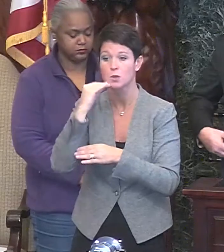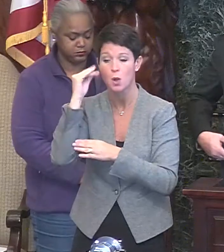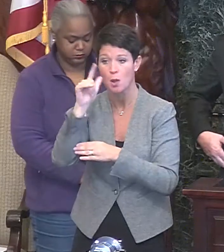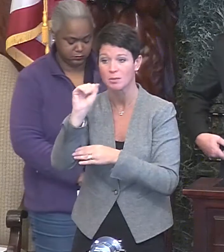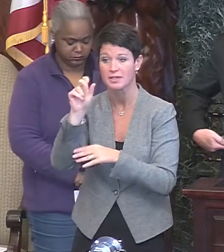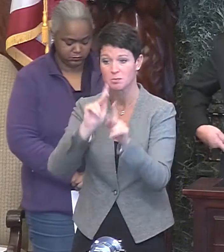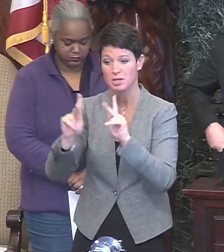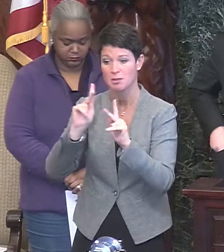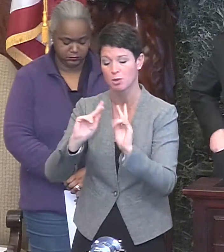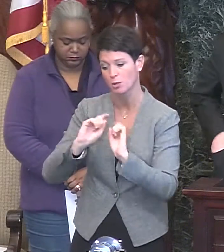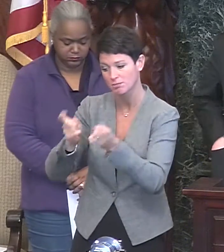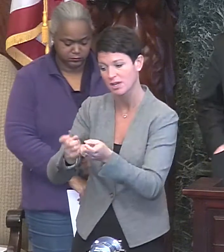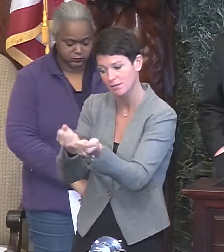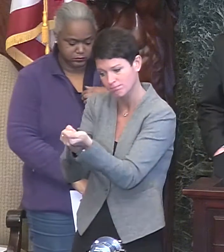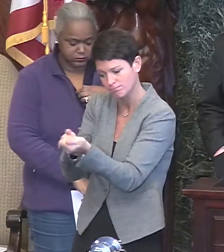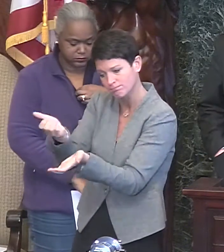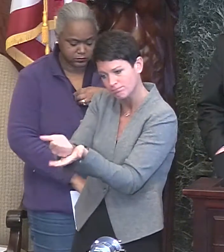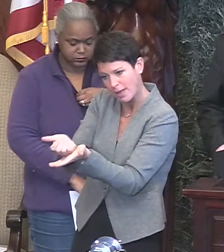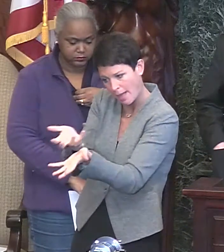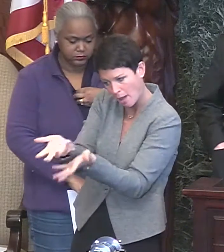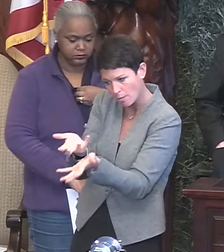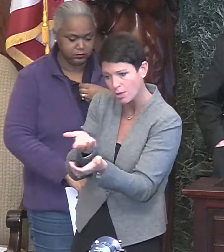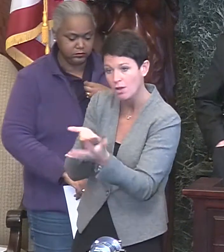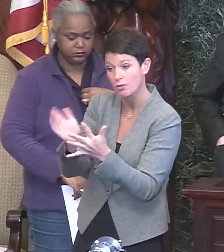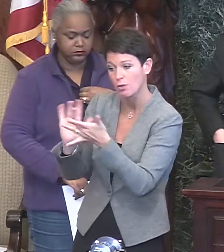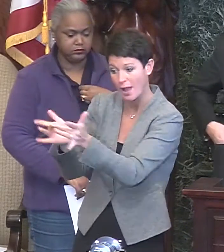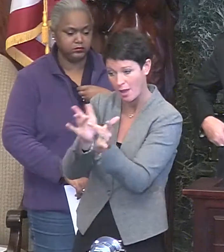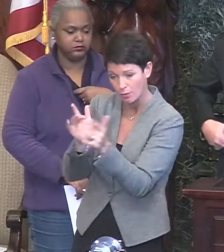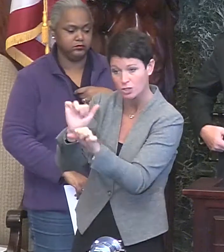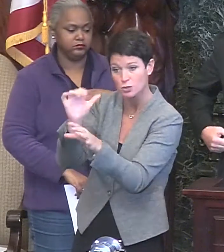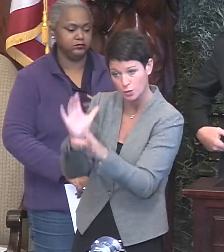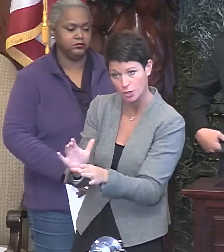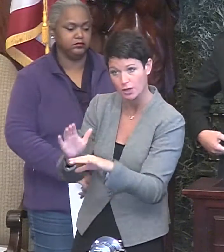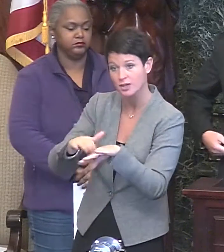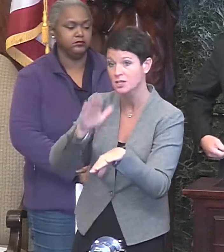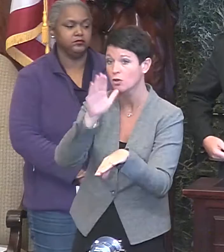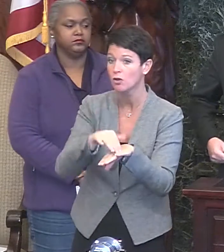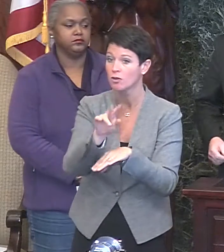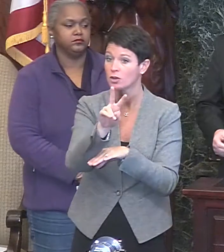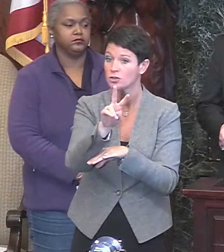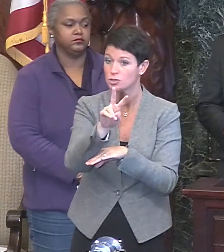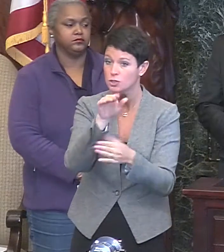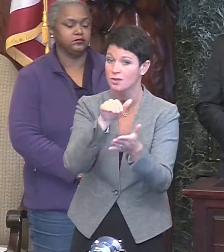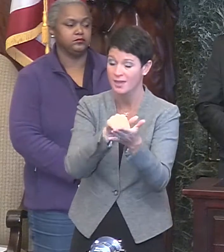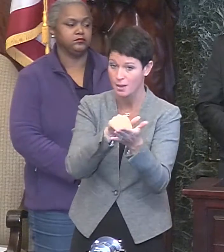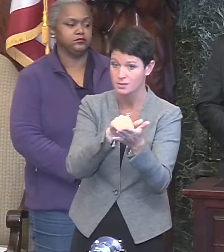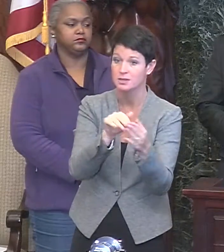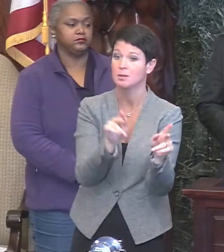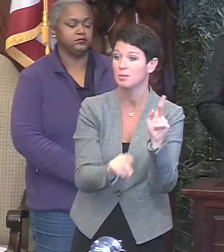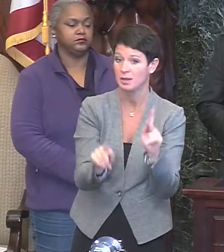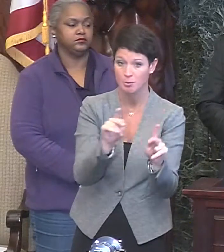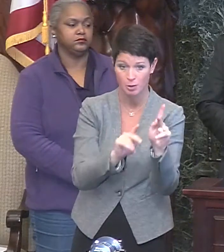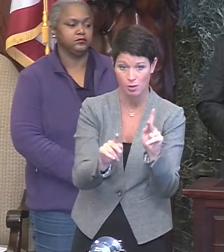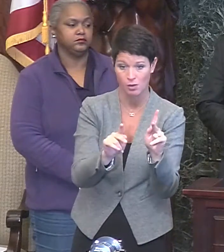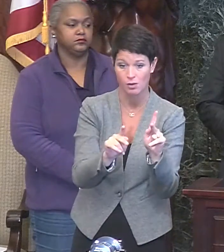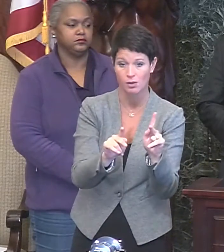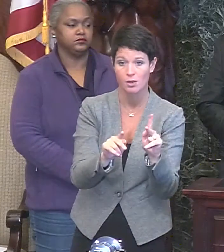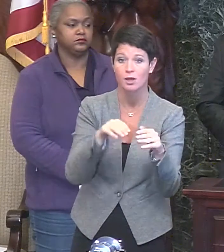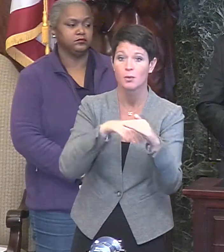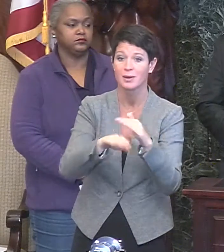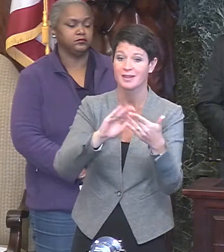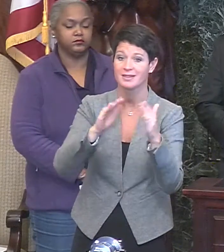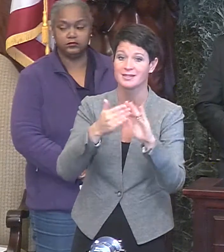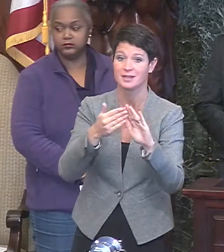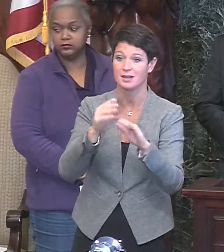provided with supportive services through outreach workers, and over 2,000 individuals were in the city's